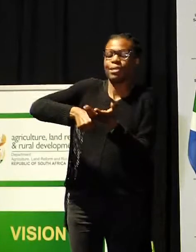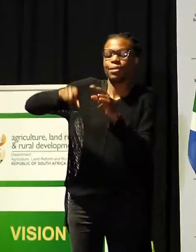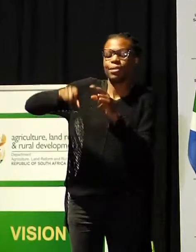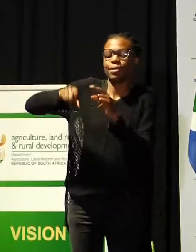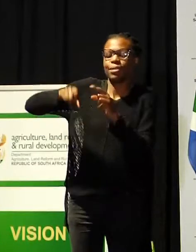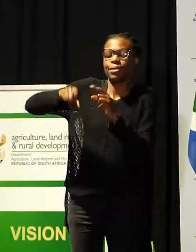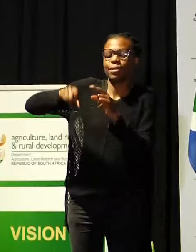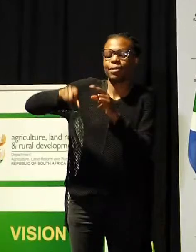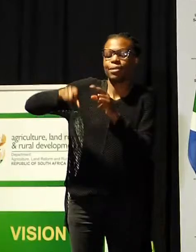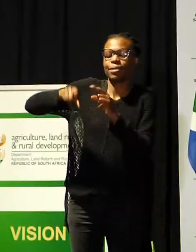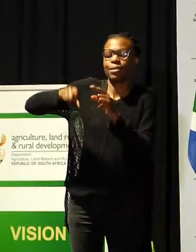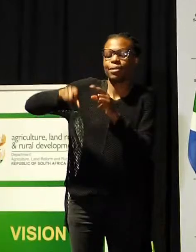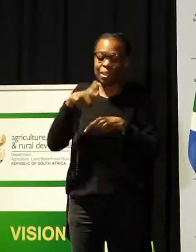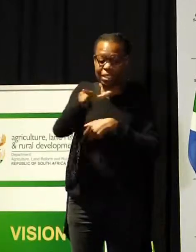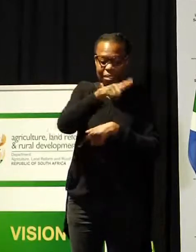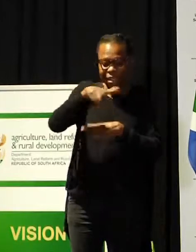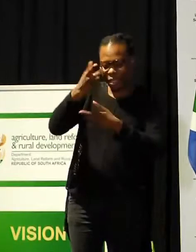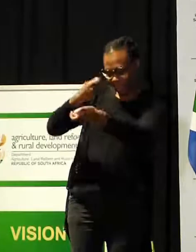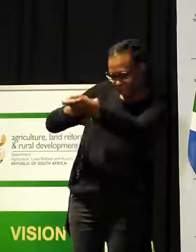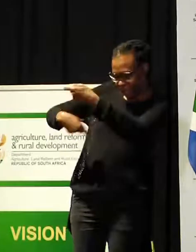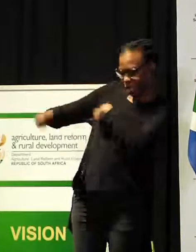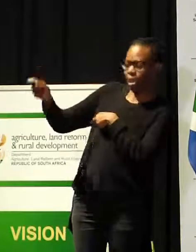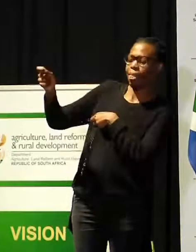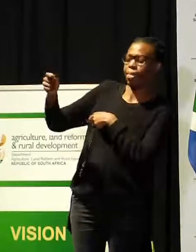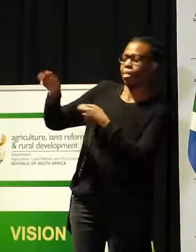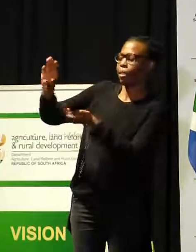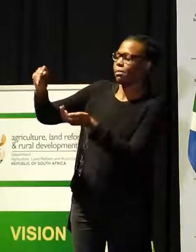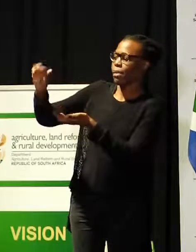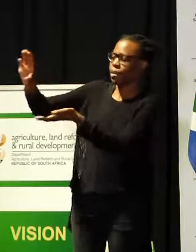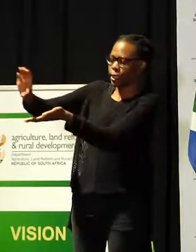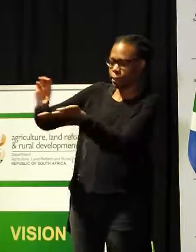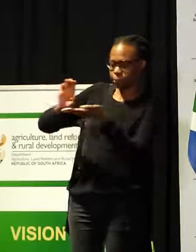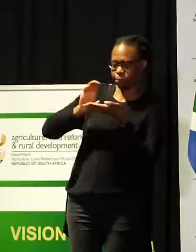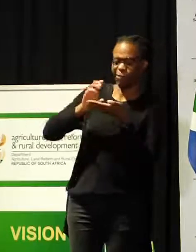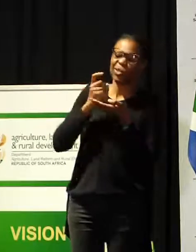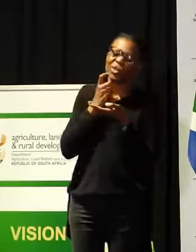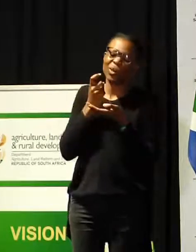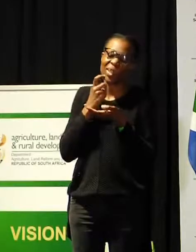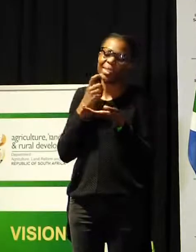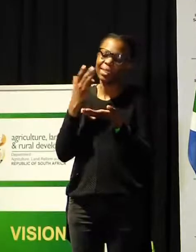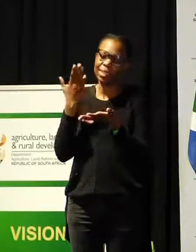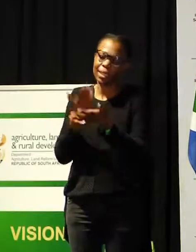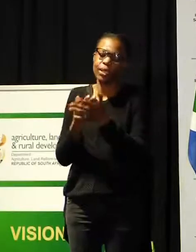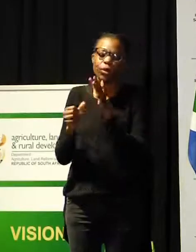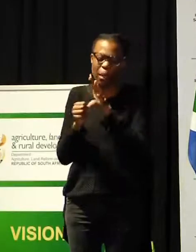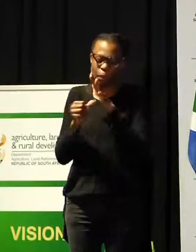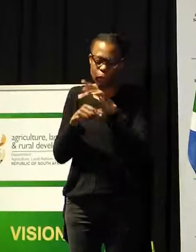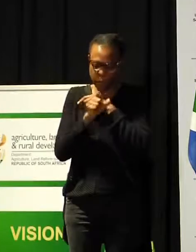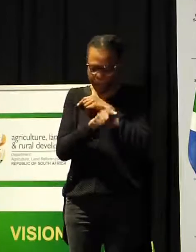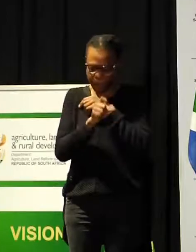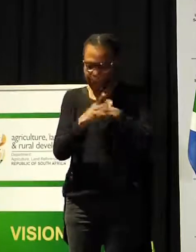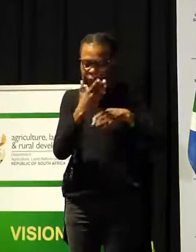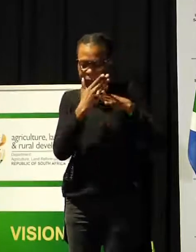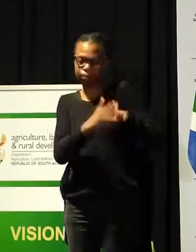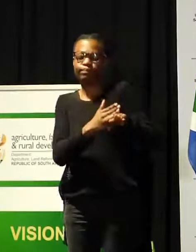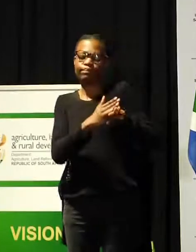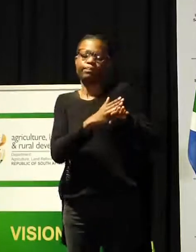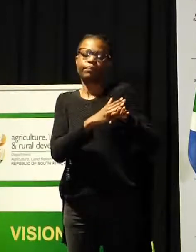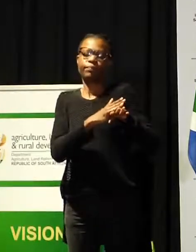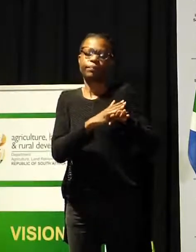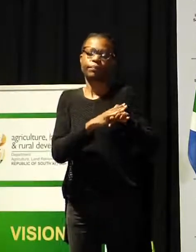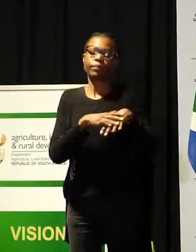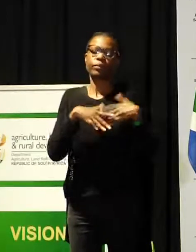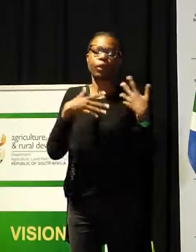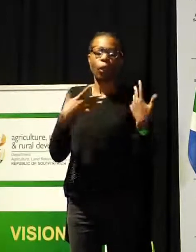to make collateral, get money, and the land, they might lose the land. Changing circumstances must also be considered when dealing with